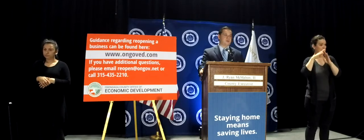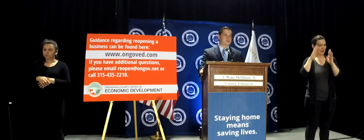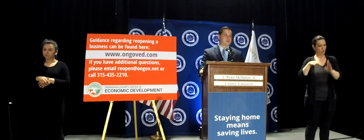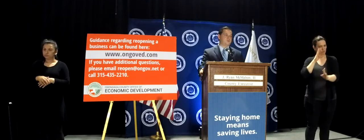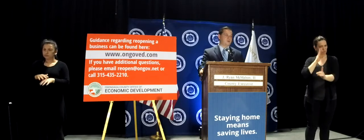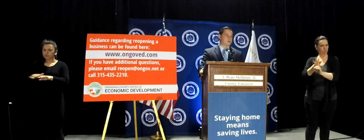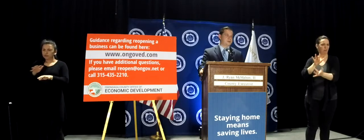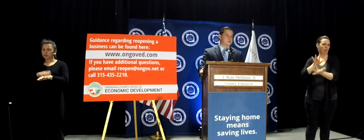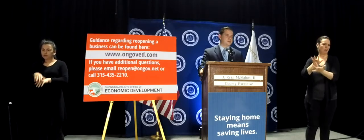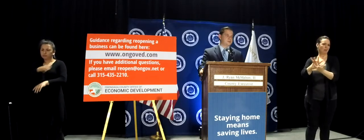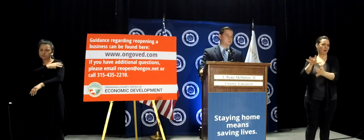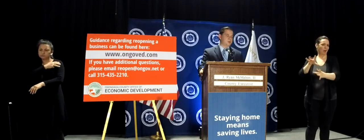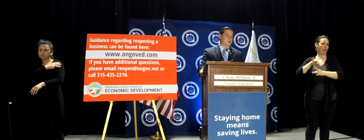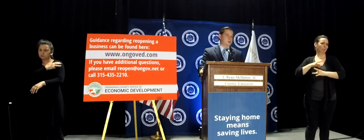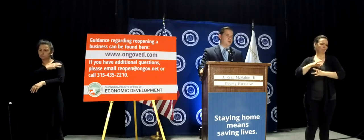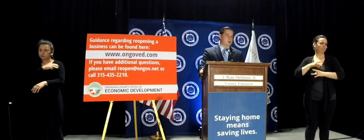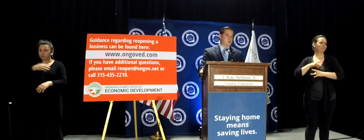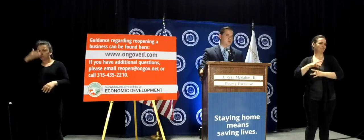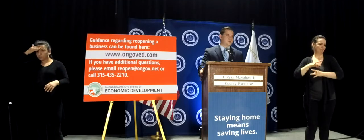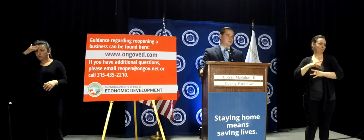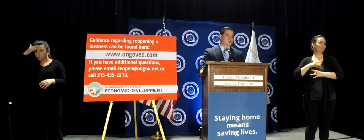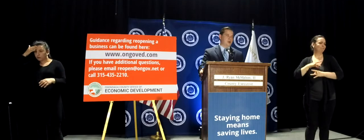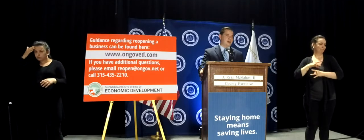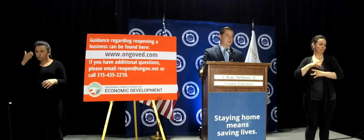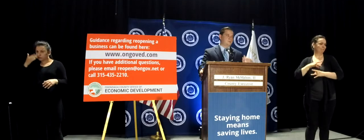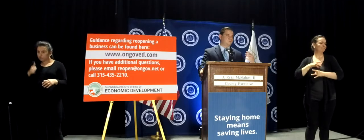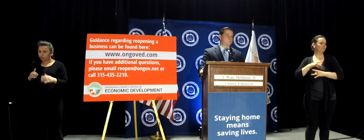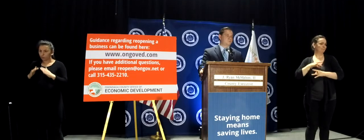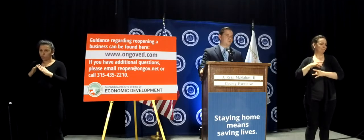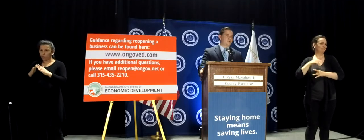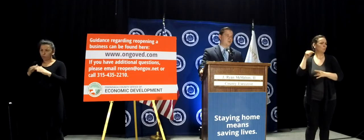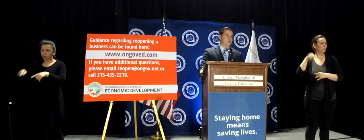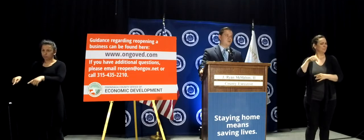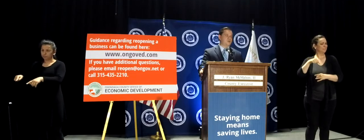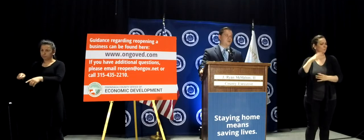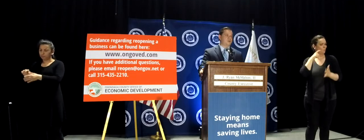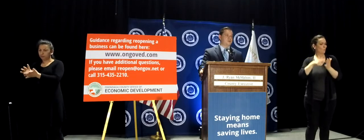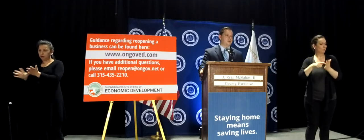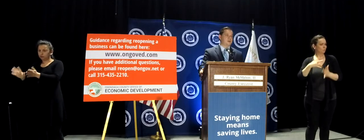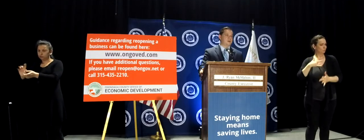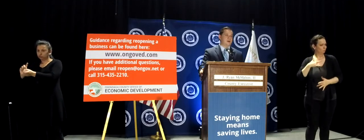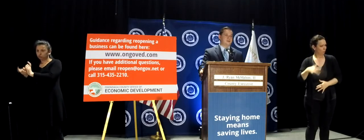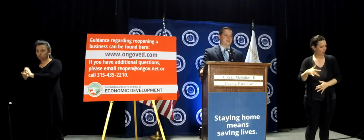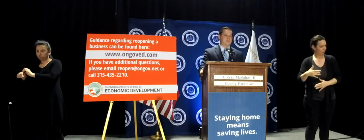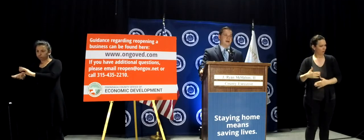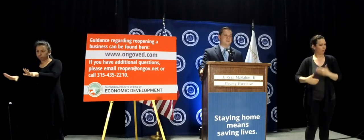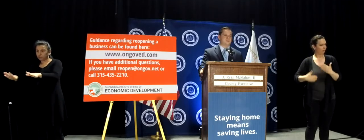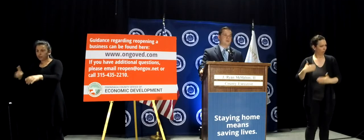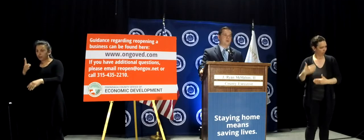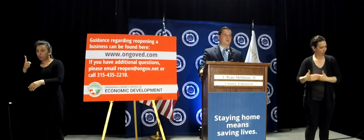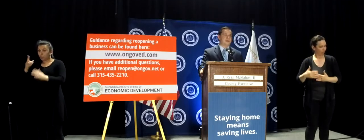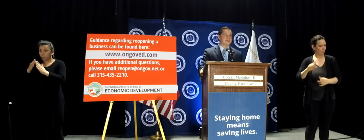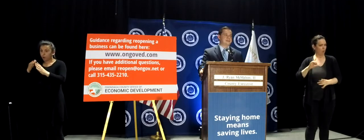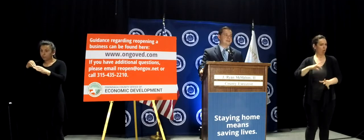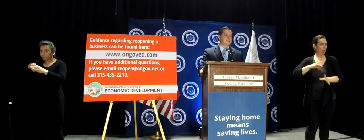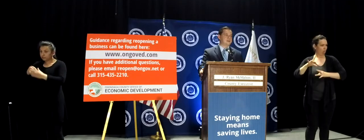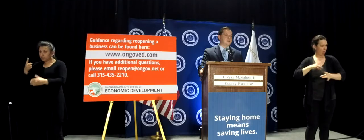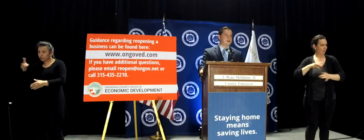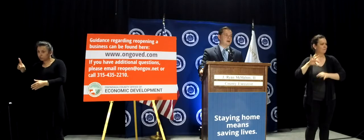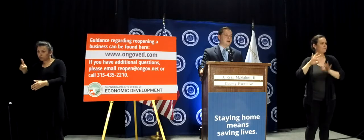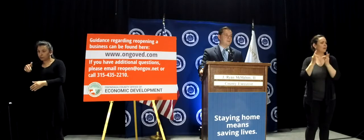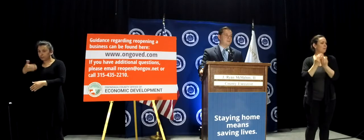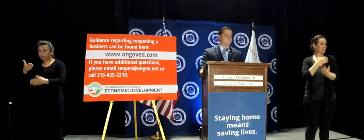of previously confirmed cases. So this is a trend. Individuals test positive for